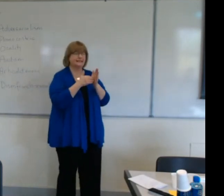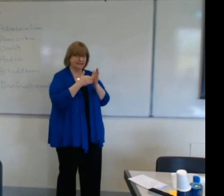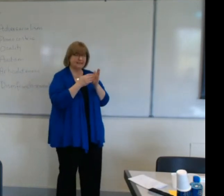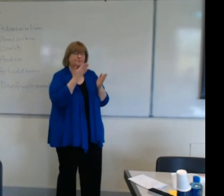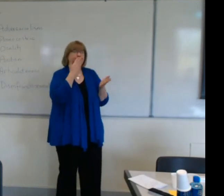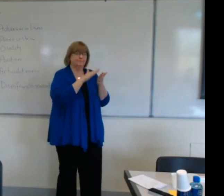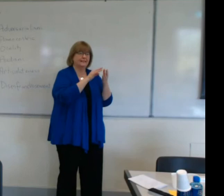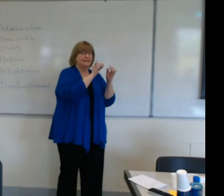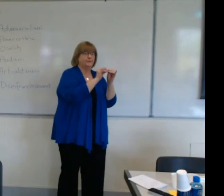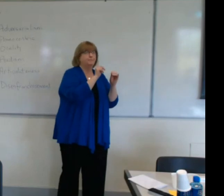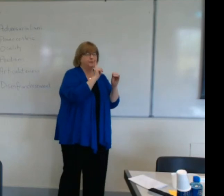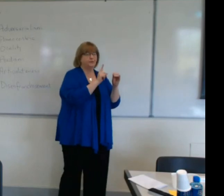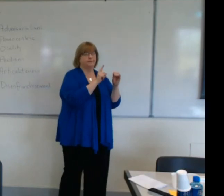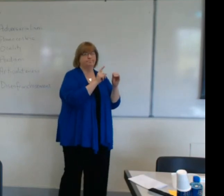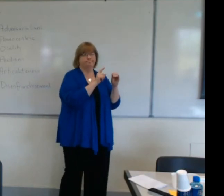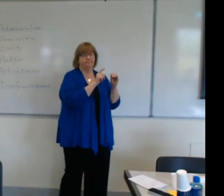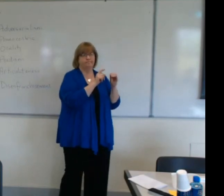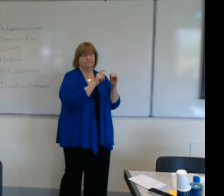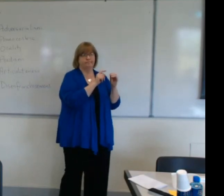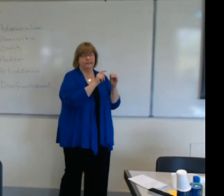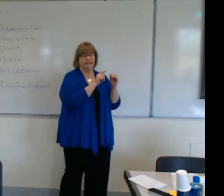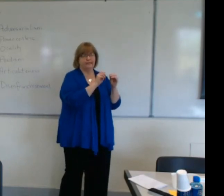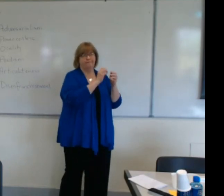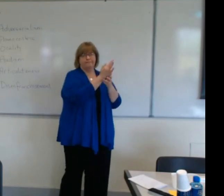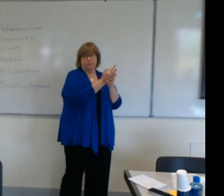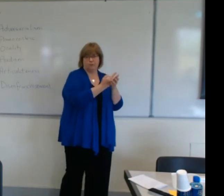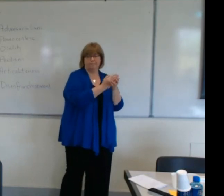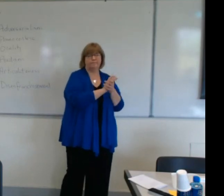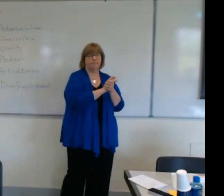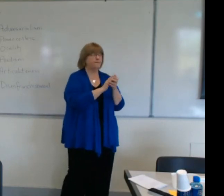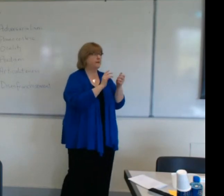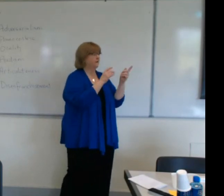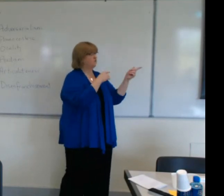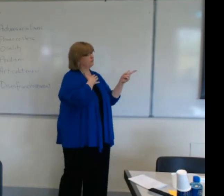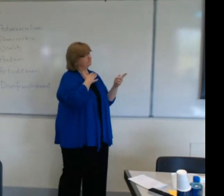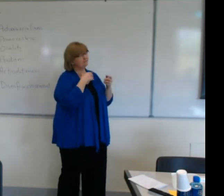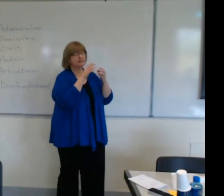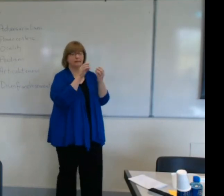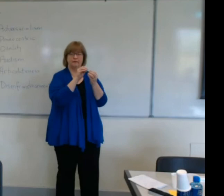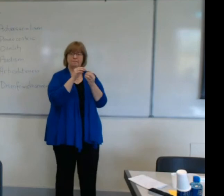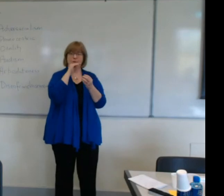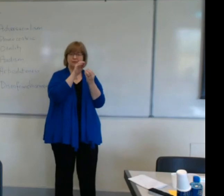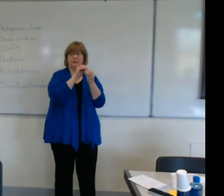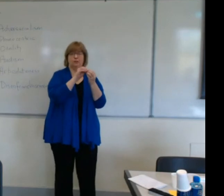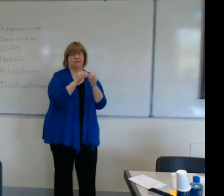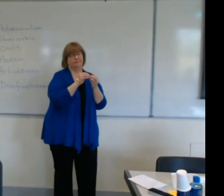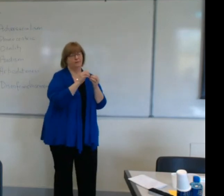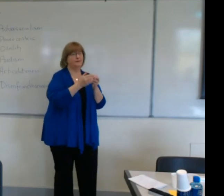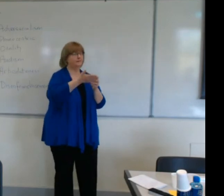On a European level, there is the booking of interpreters that has happened, but only on a few occasions. And one thing that I